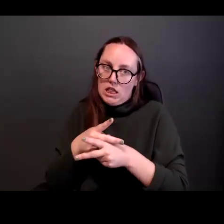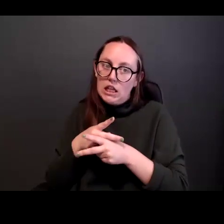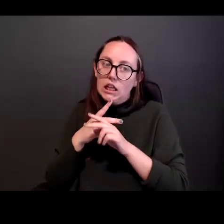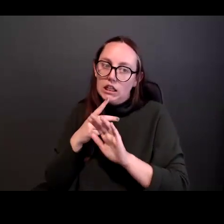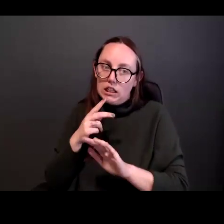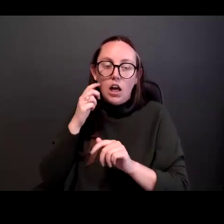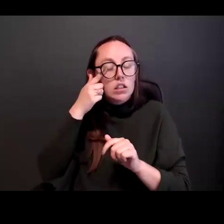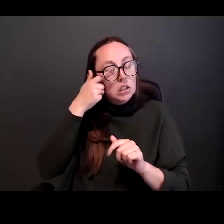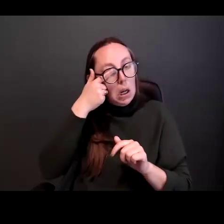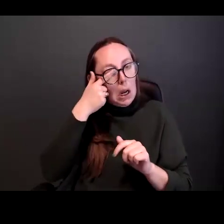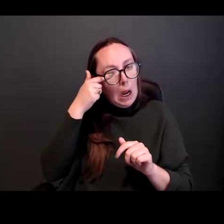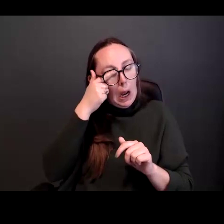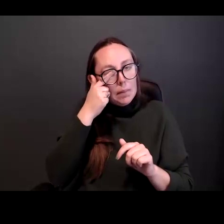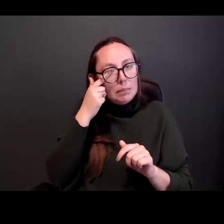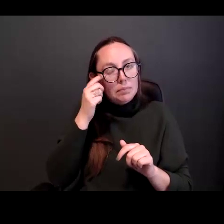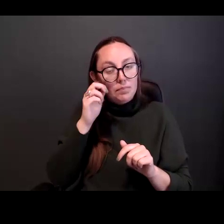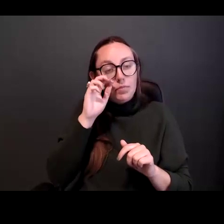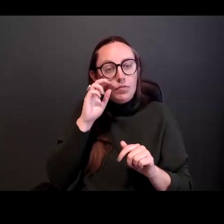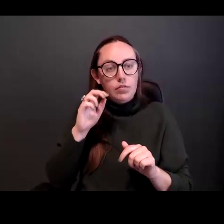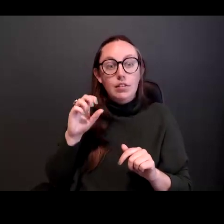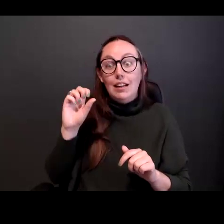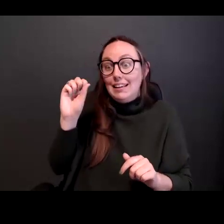Yes, thank you.